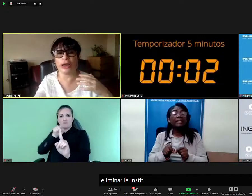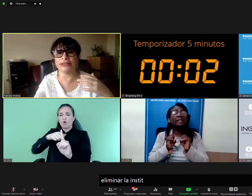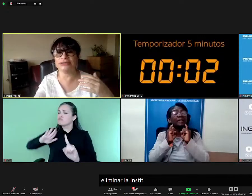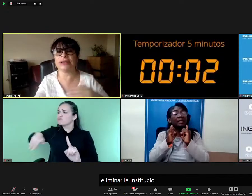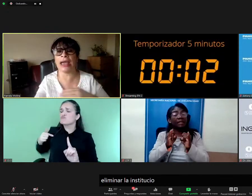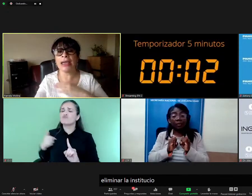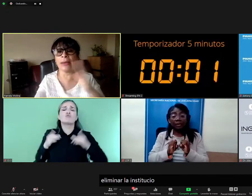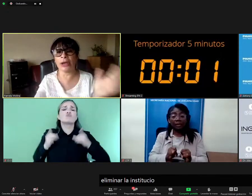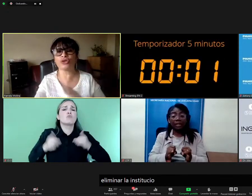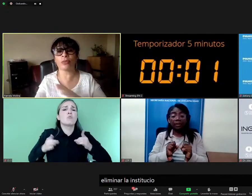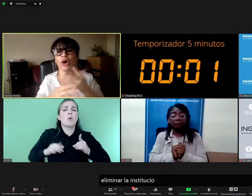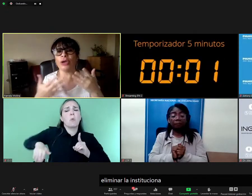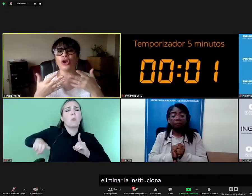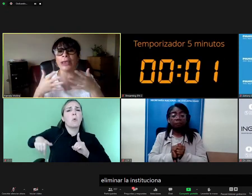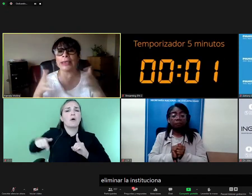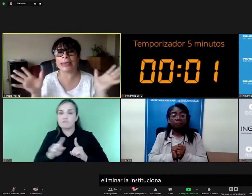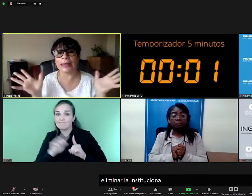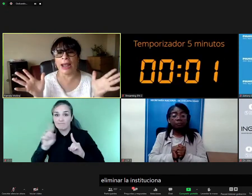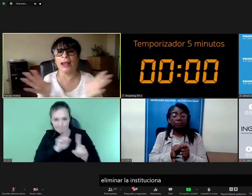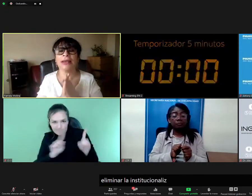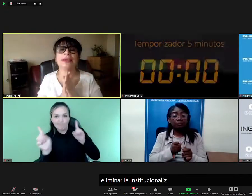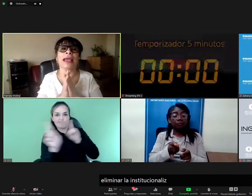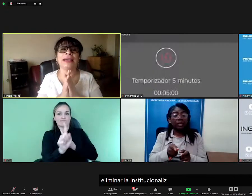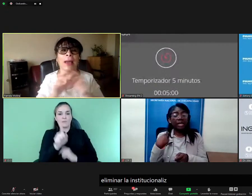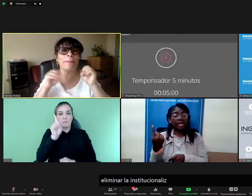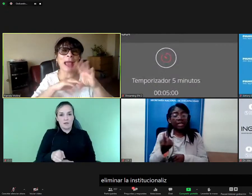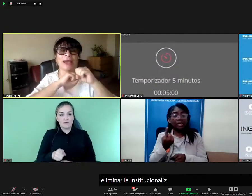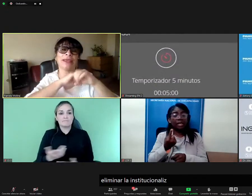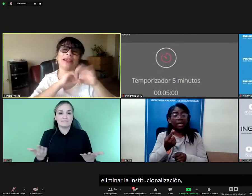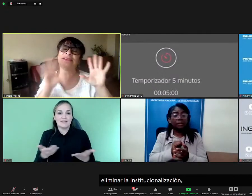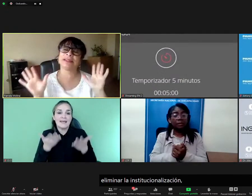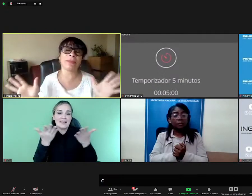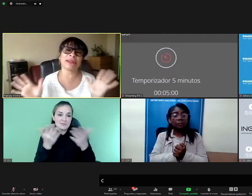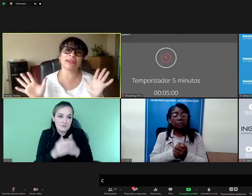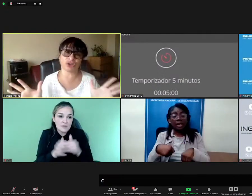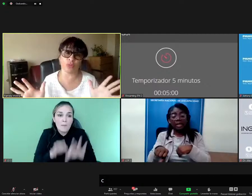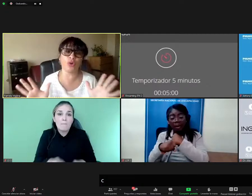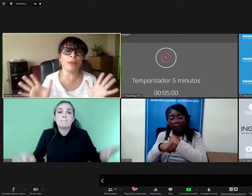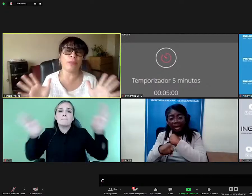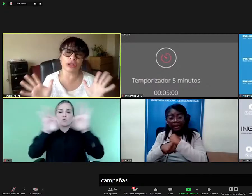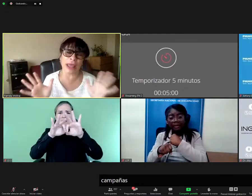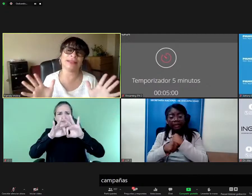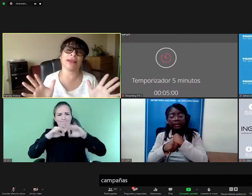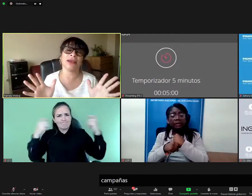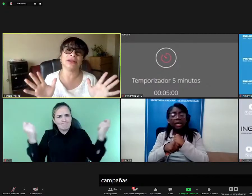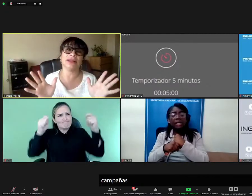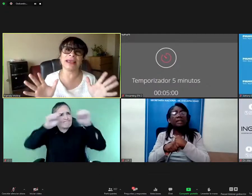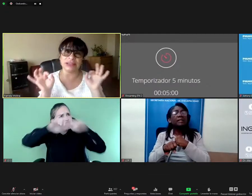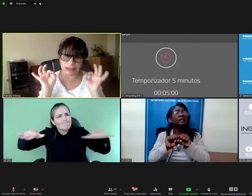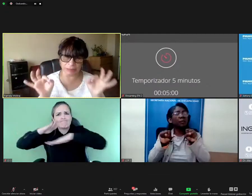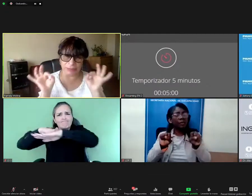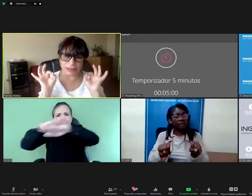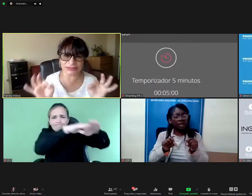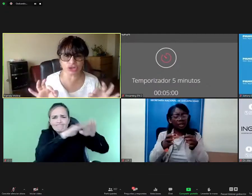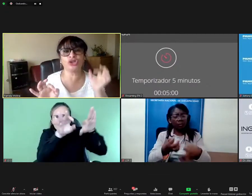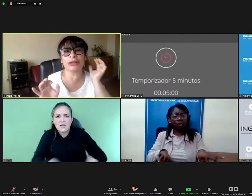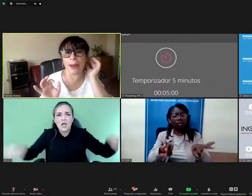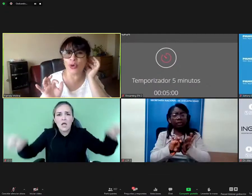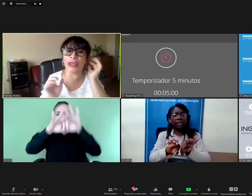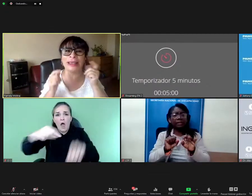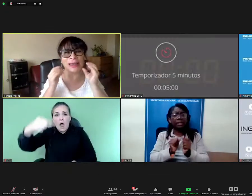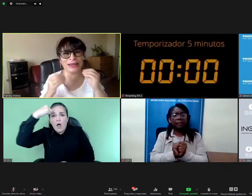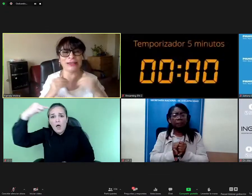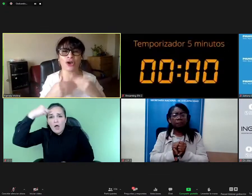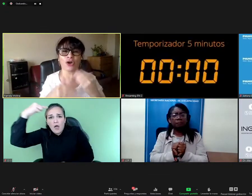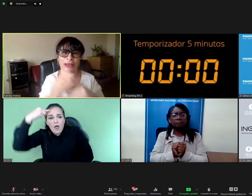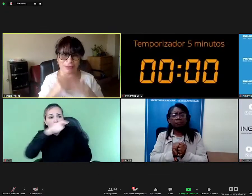disabilities support sorts of violence so this is in general and then there are campaigns for raising